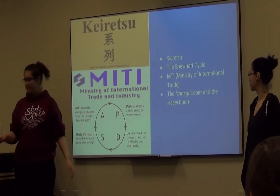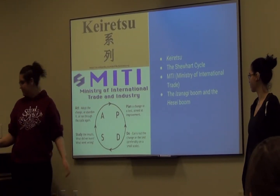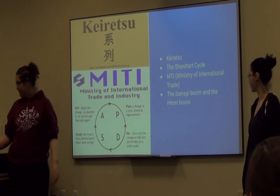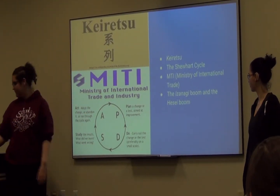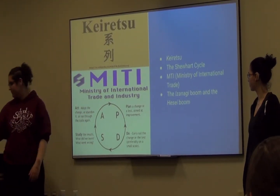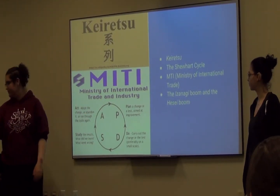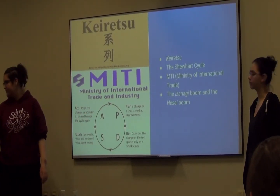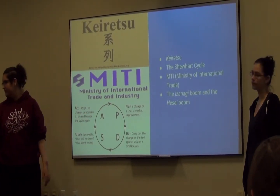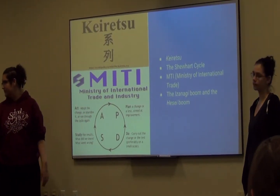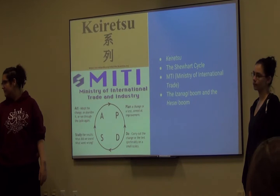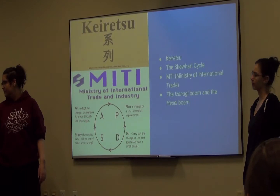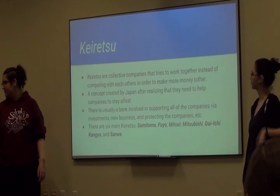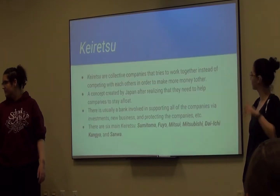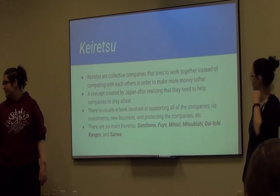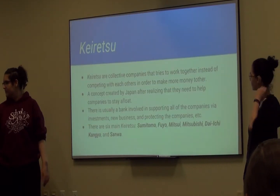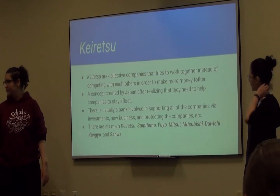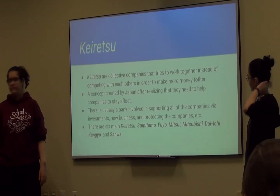You can read just what they are right over here.